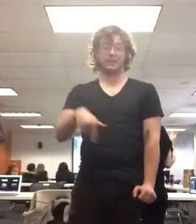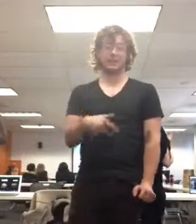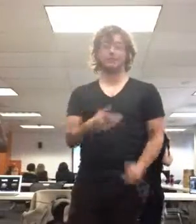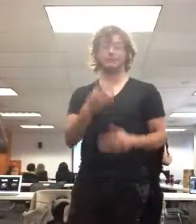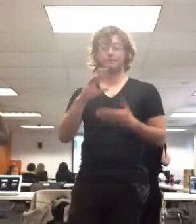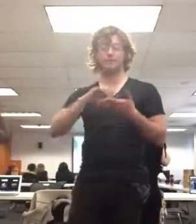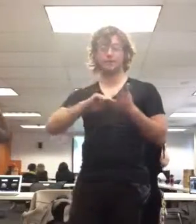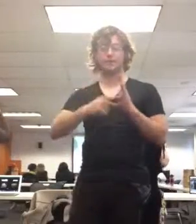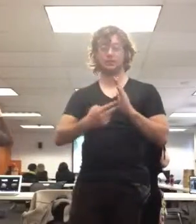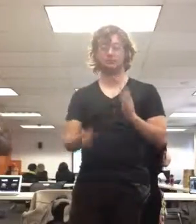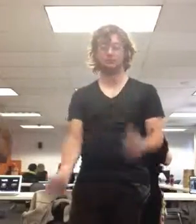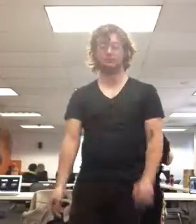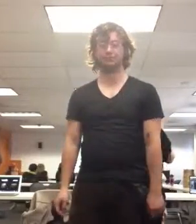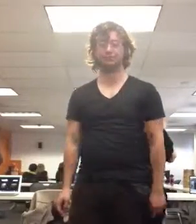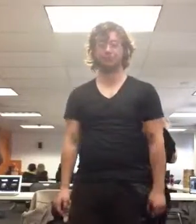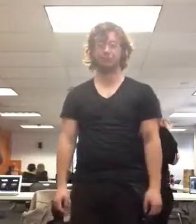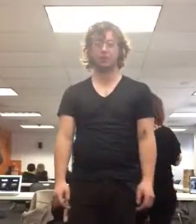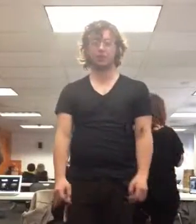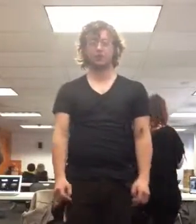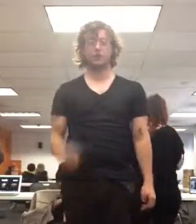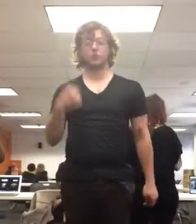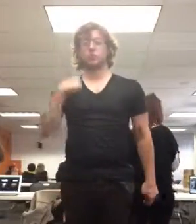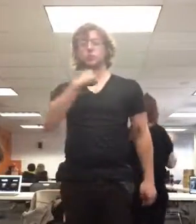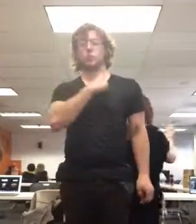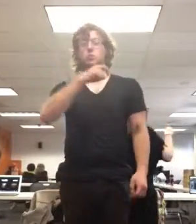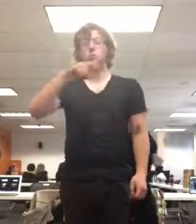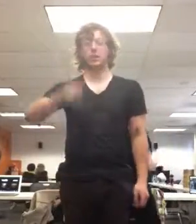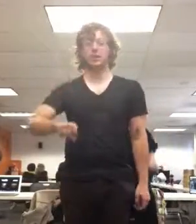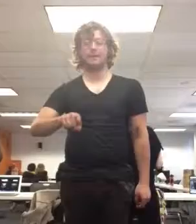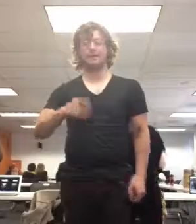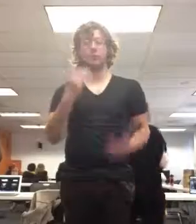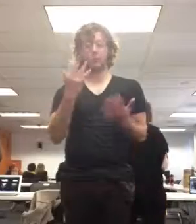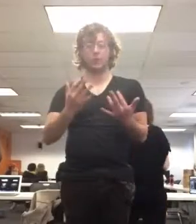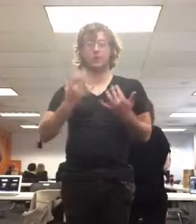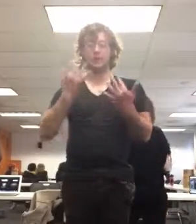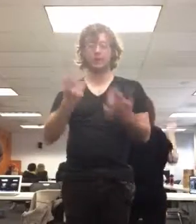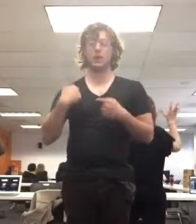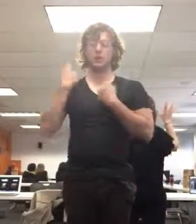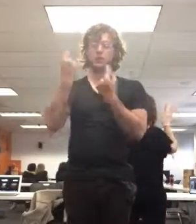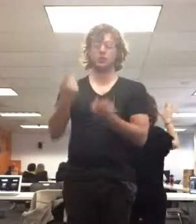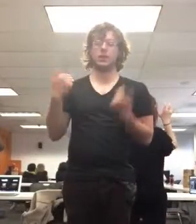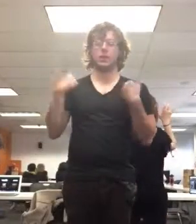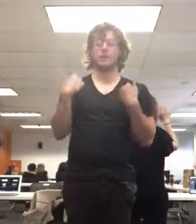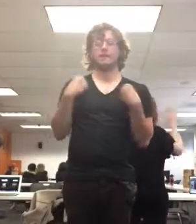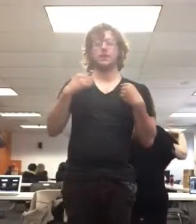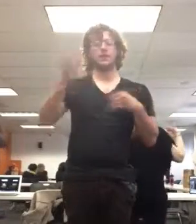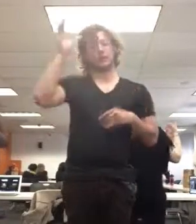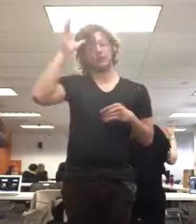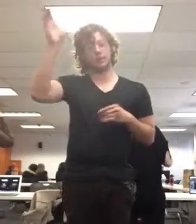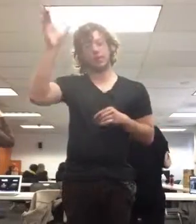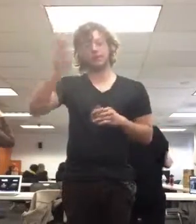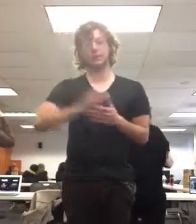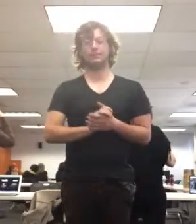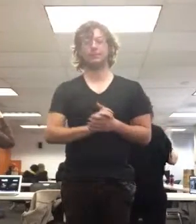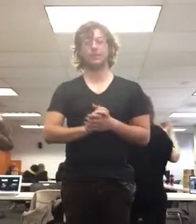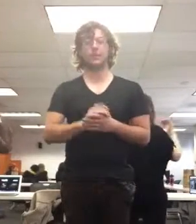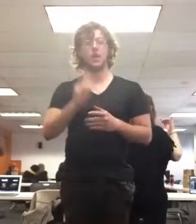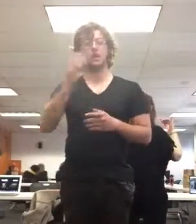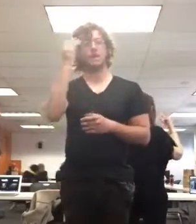So we need to wait so that we get a whole chunk of information, think about how we're going to formulate it in the